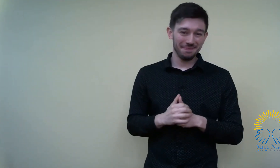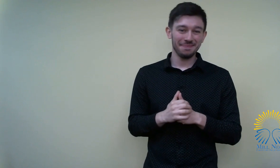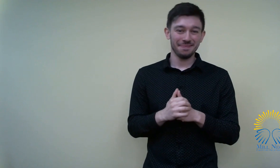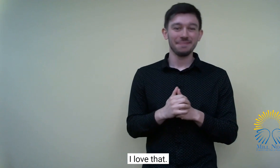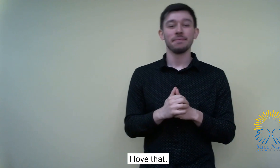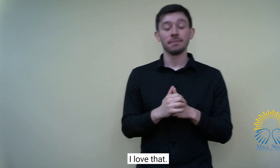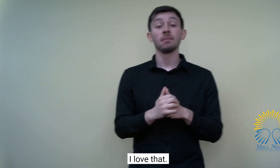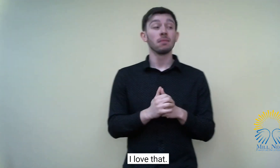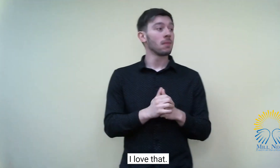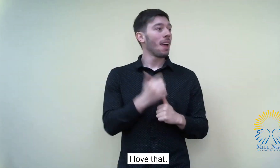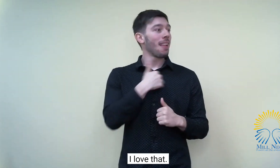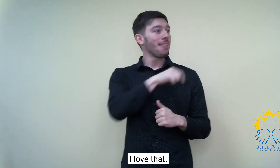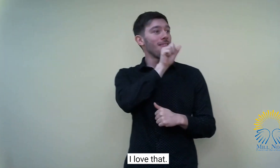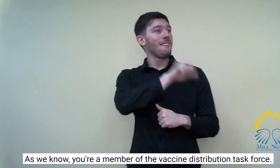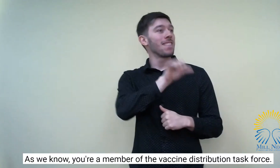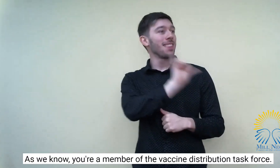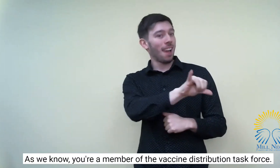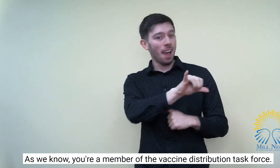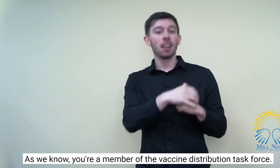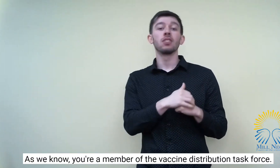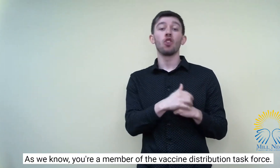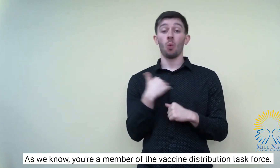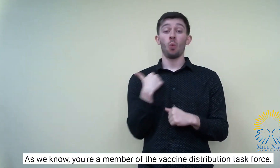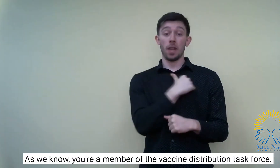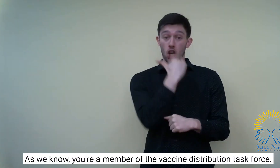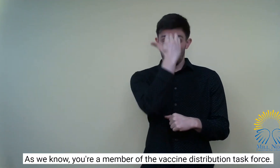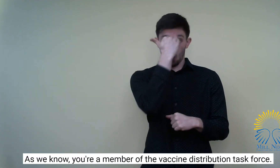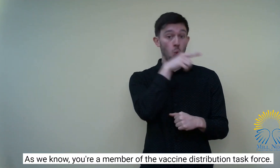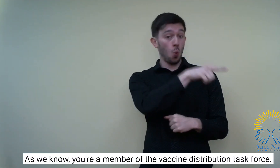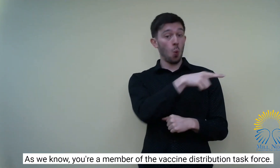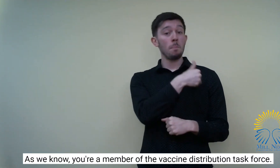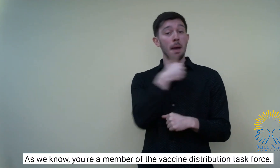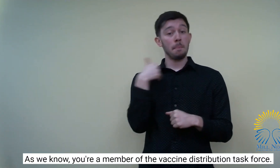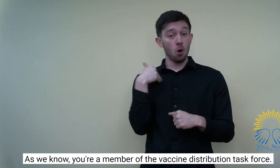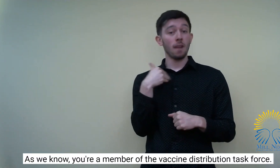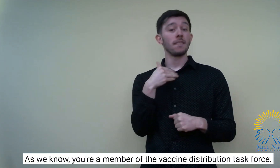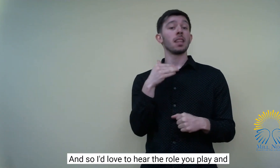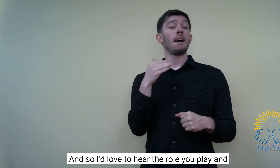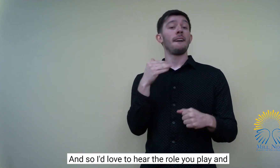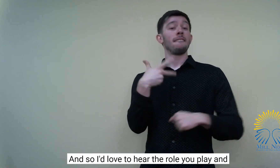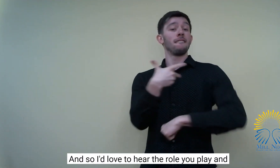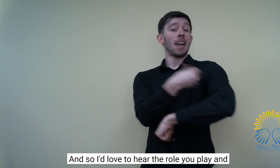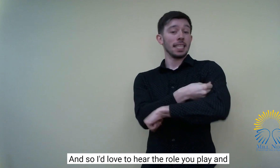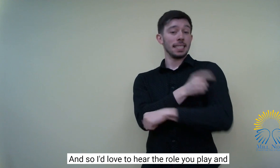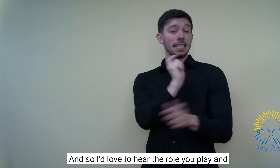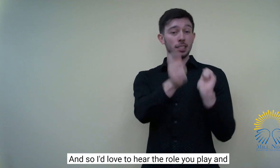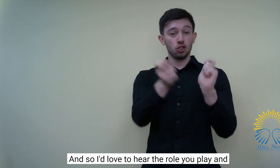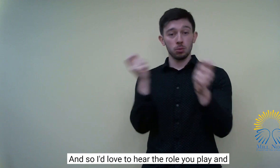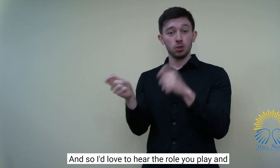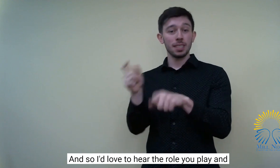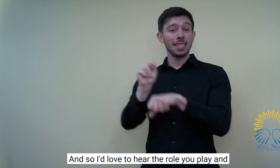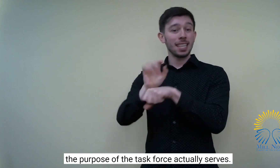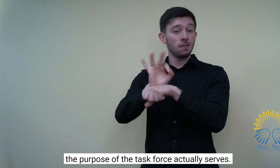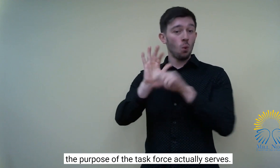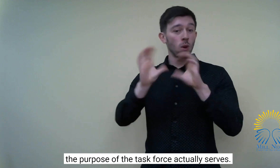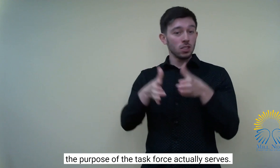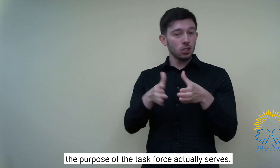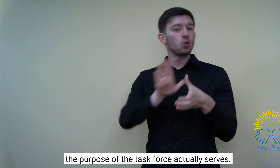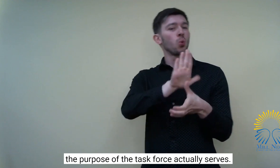I love that. As we know, you're a member of the Vaccine Distribution Task Force, and so I'd love to hear the role you play and the purpose the task force